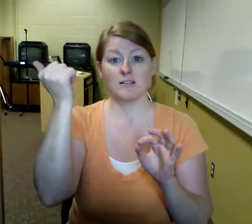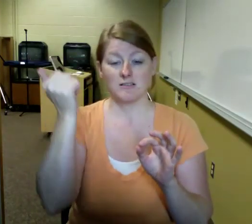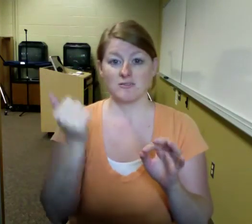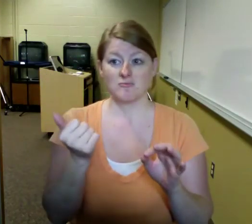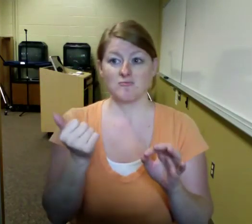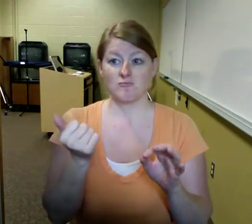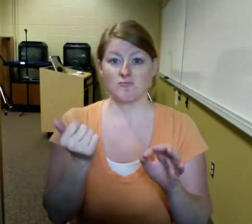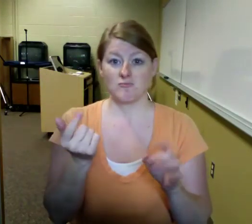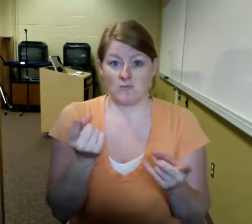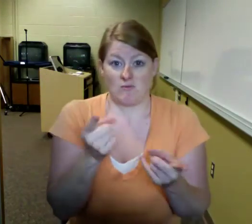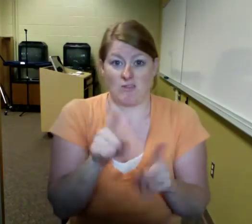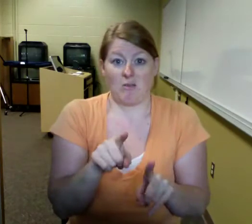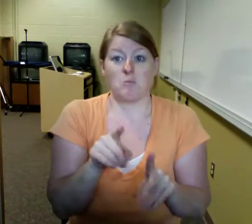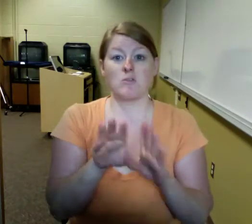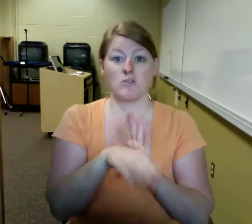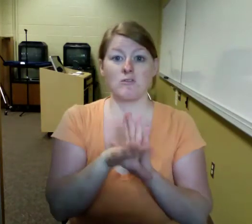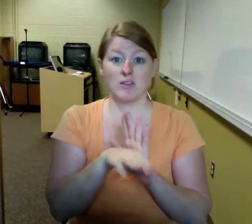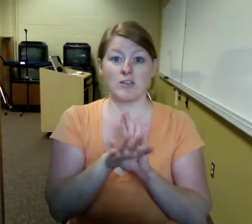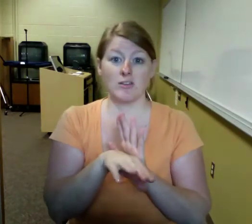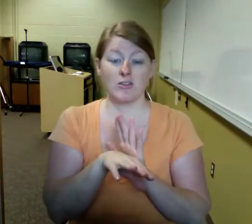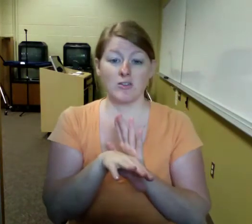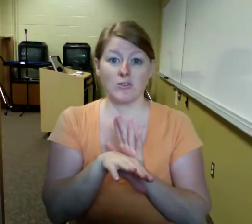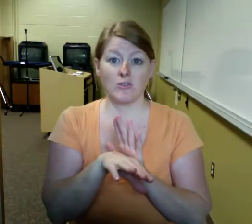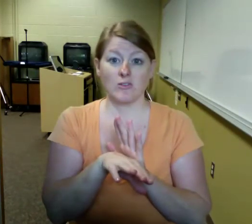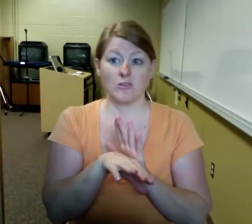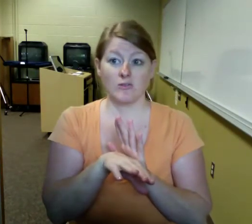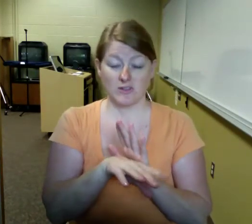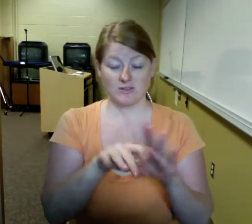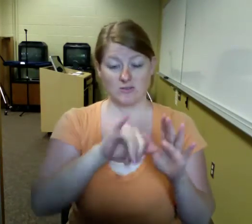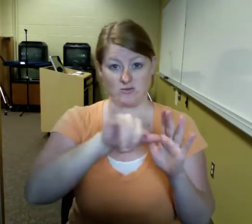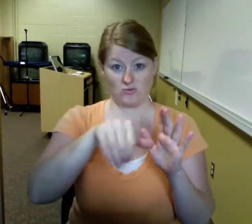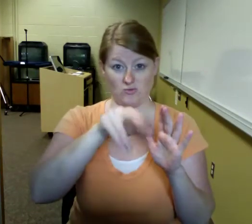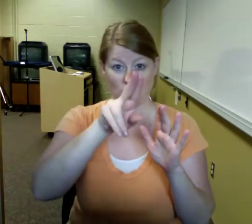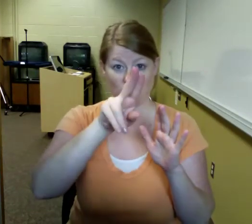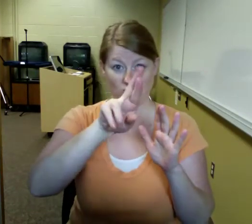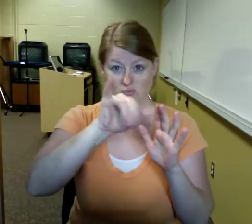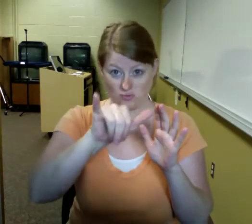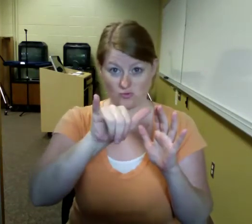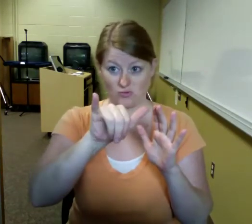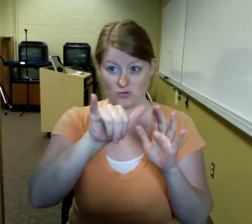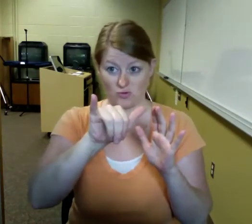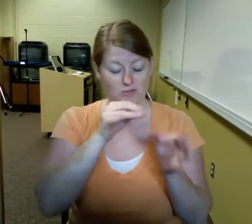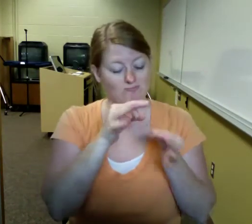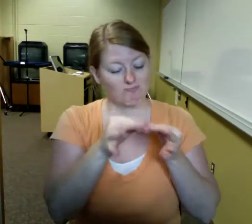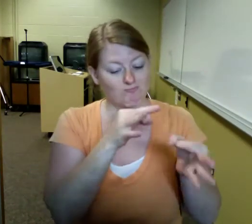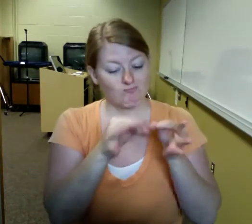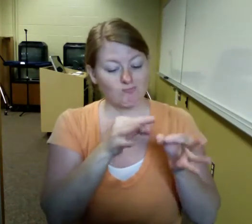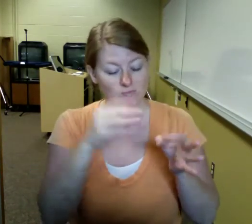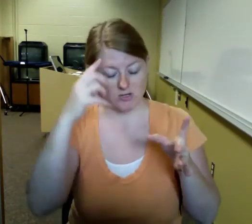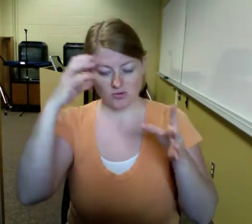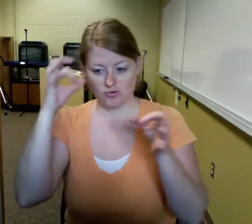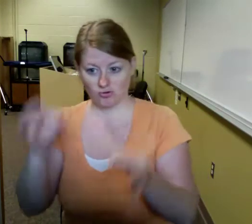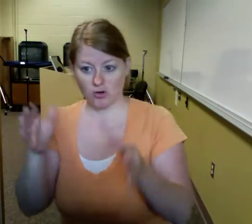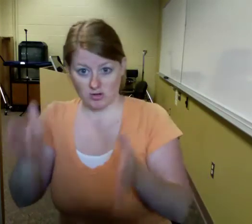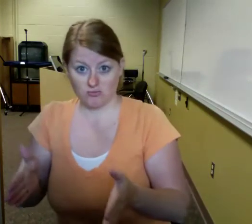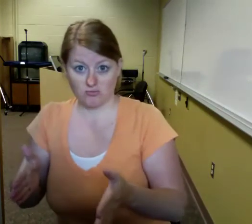addressed. The text is a set of jury instructions a judge is reading to a jury that has heard all the evidence in a